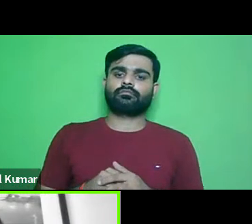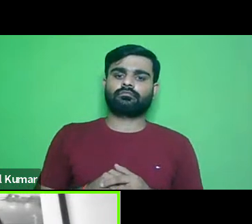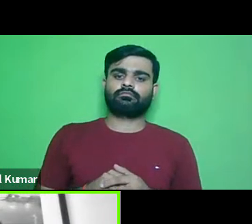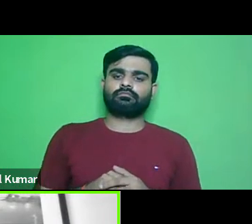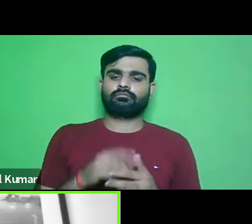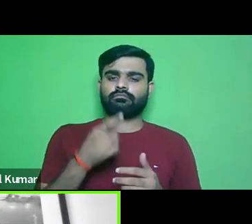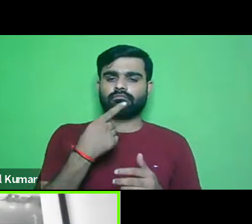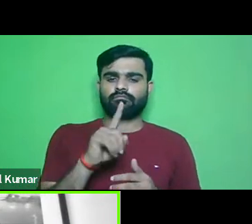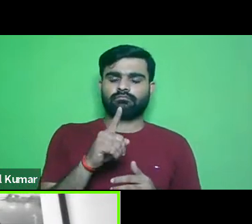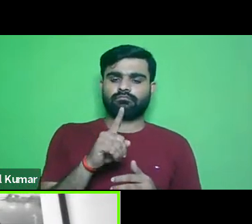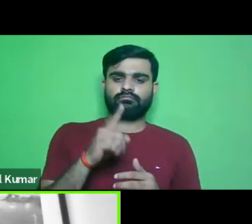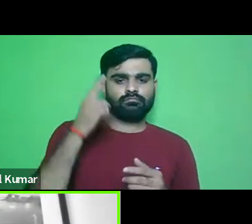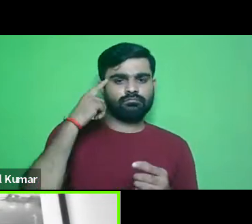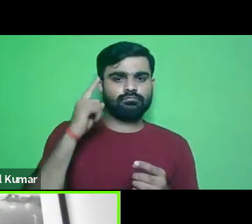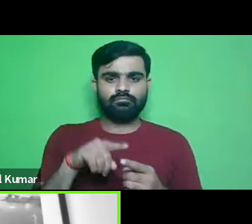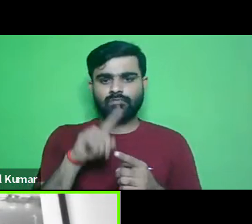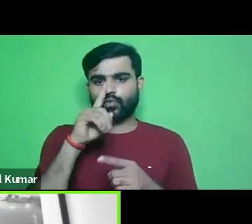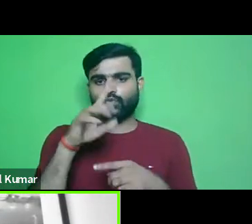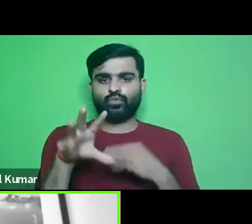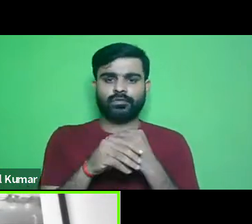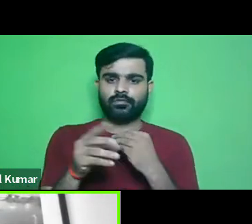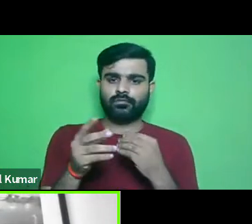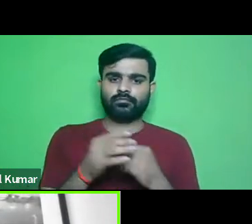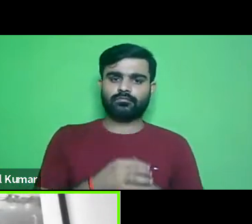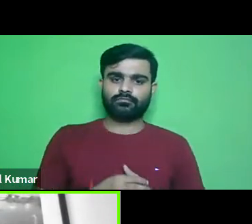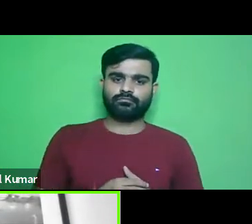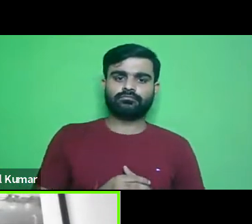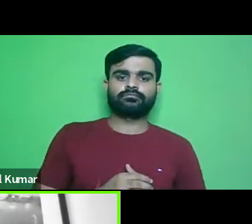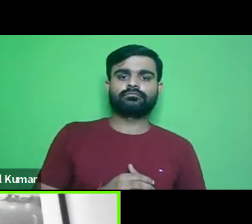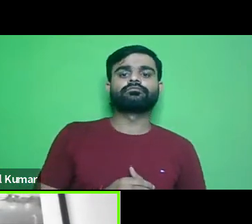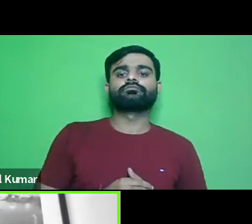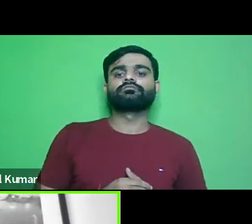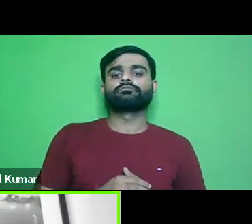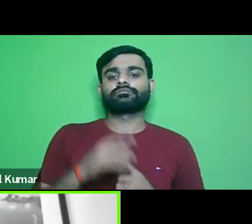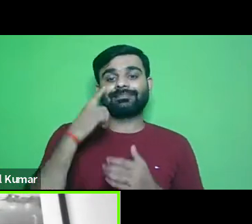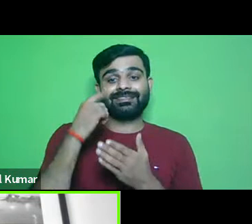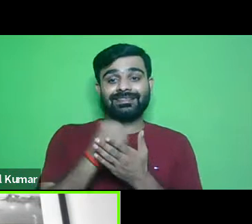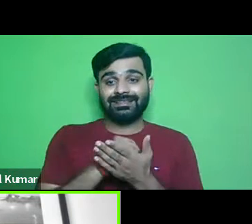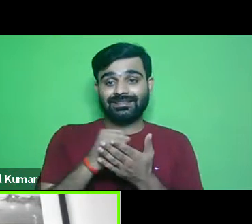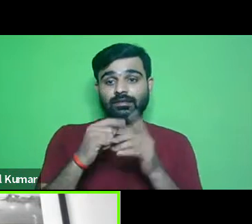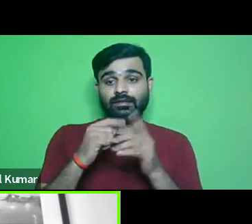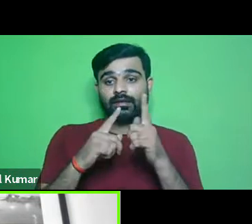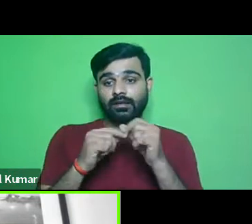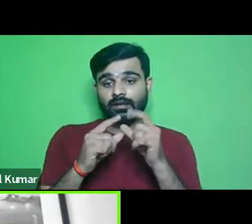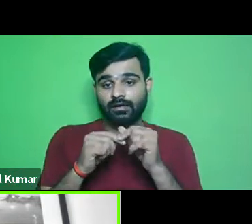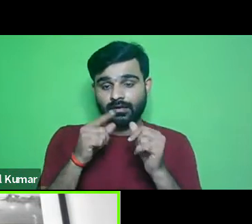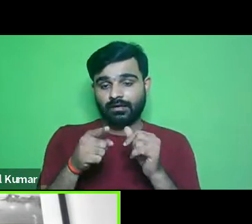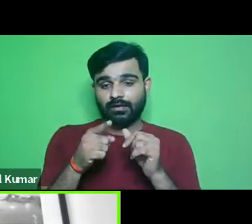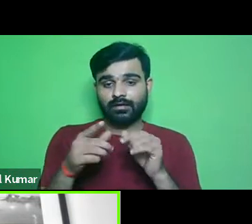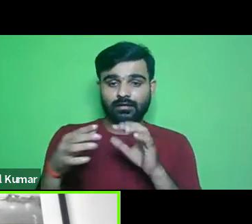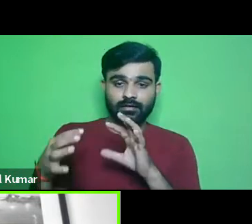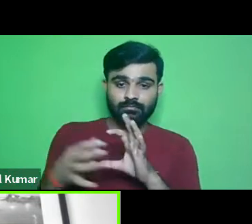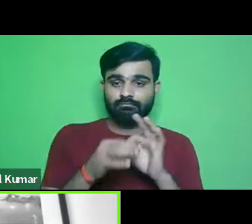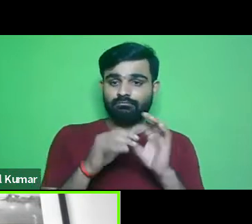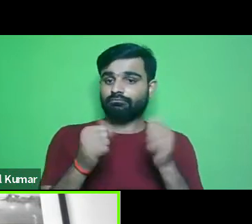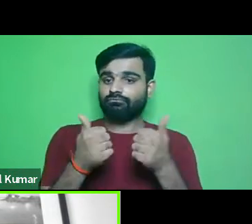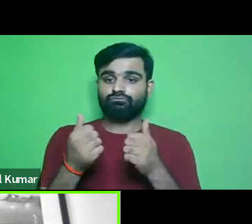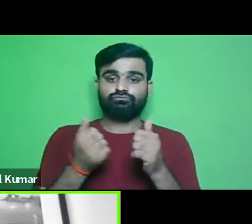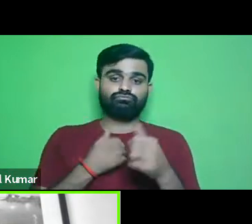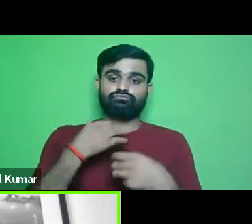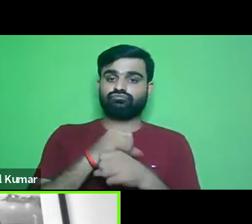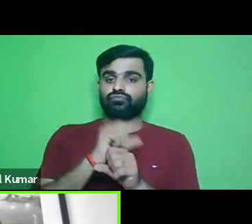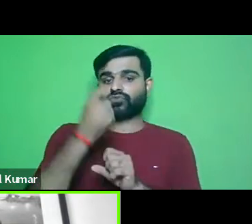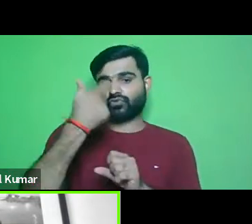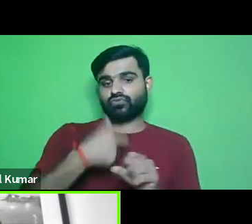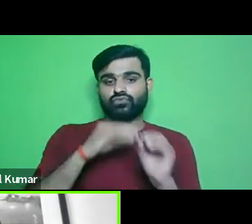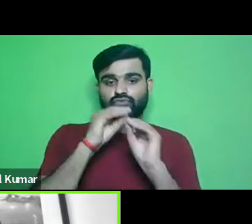slightly philosophical one. It's that trying to treat data as something that can and cannot be owned by individuals